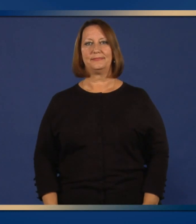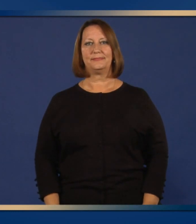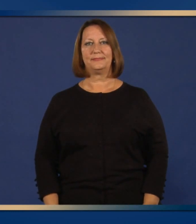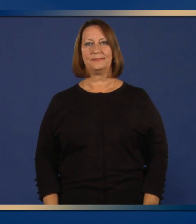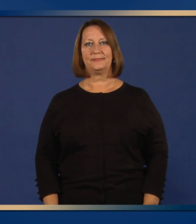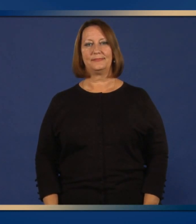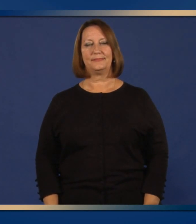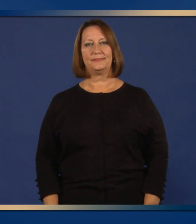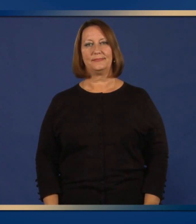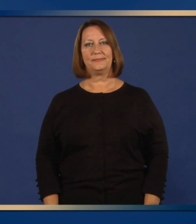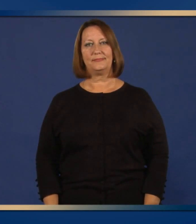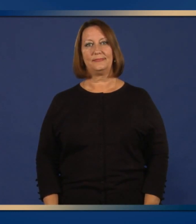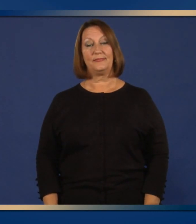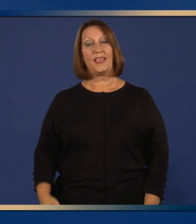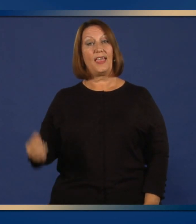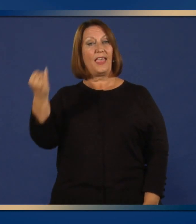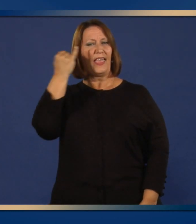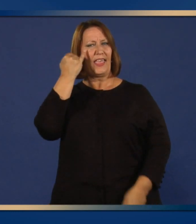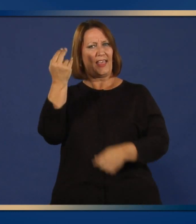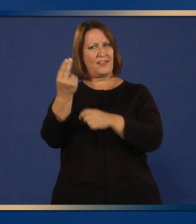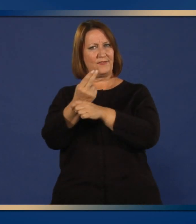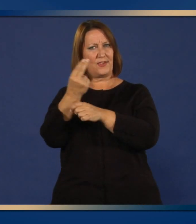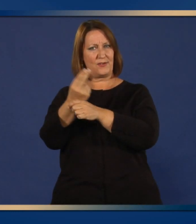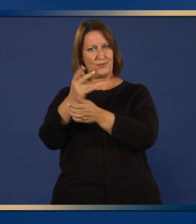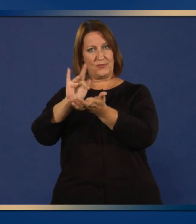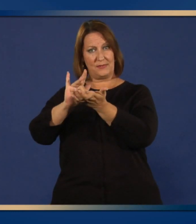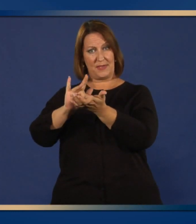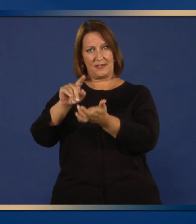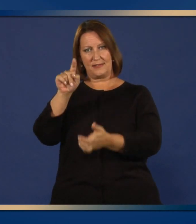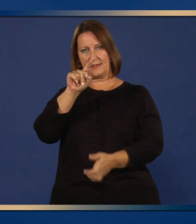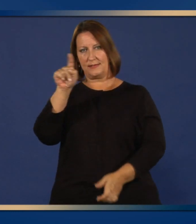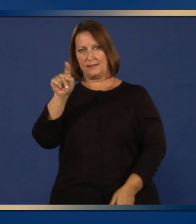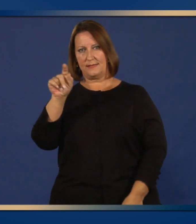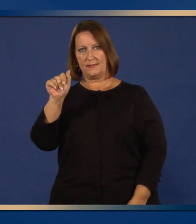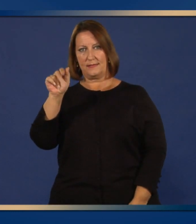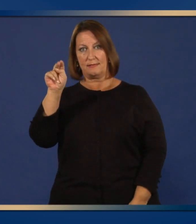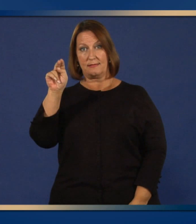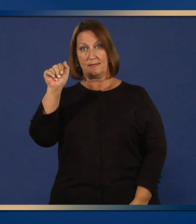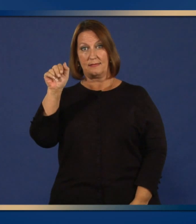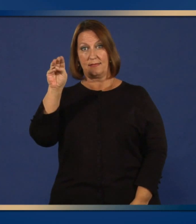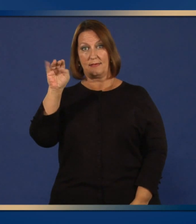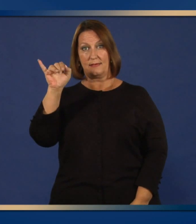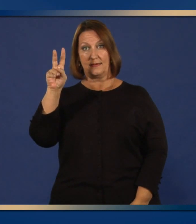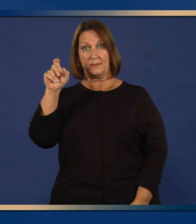What are the possible severe side effects from Zenamavir?